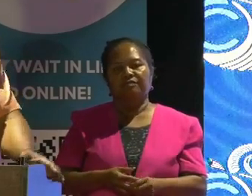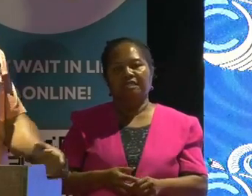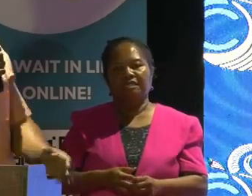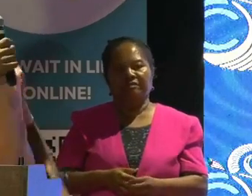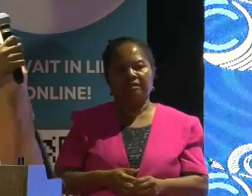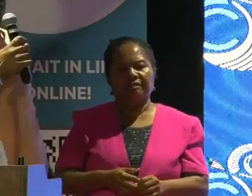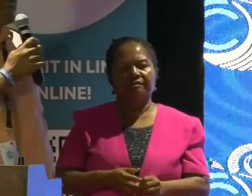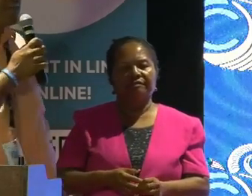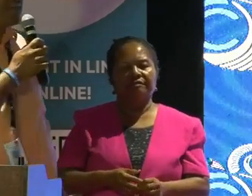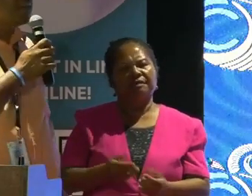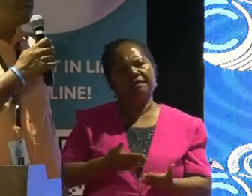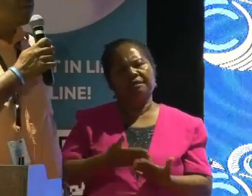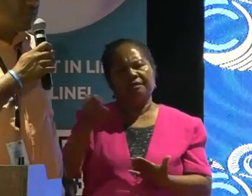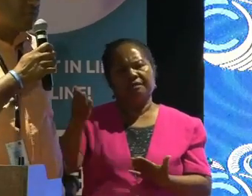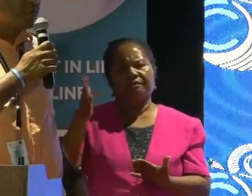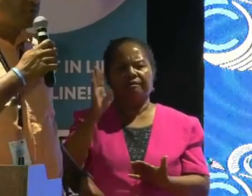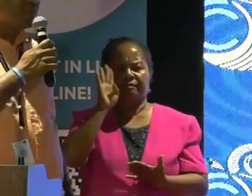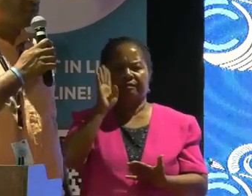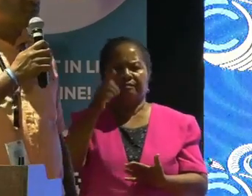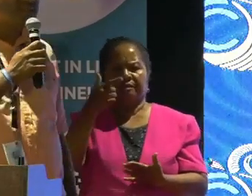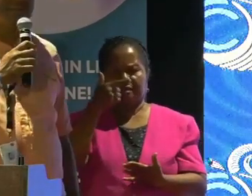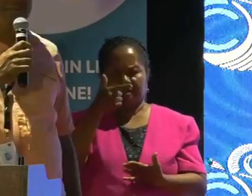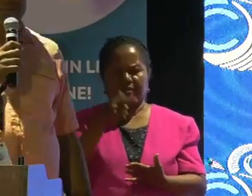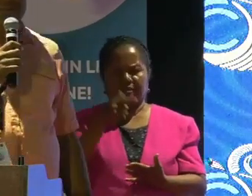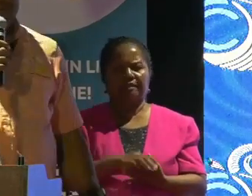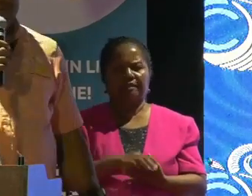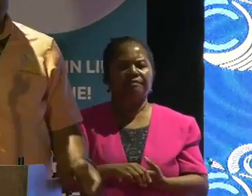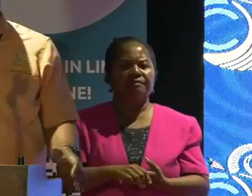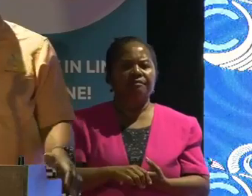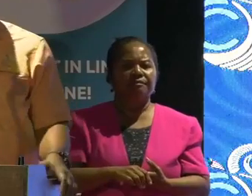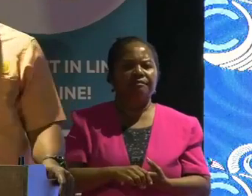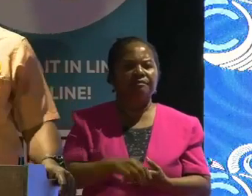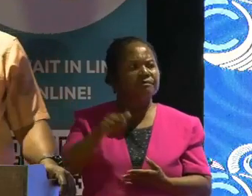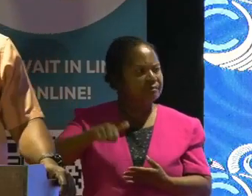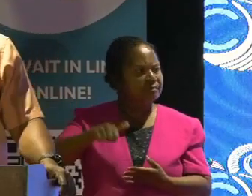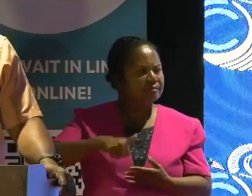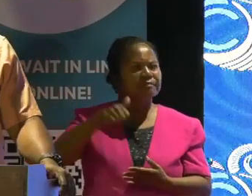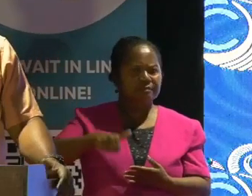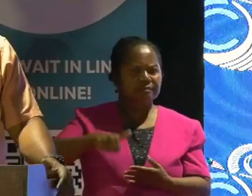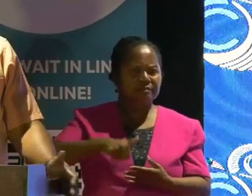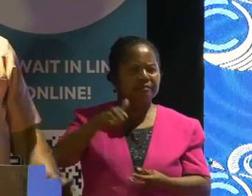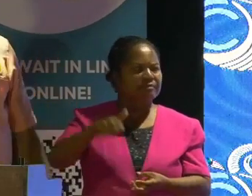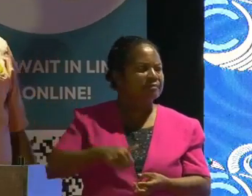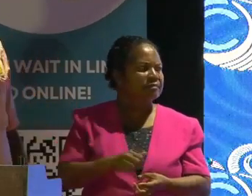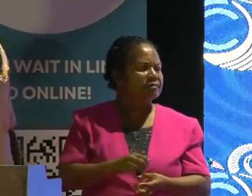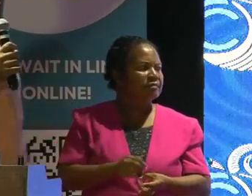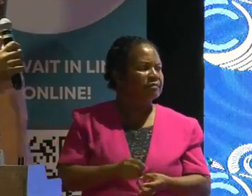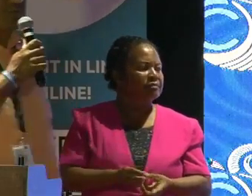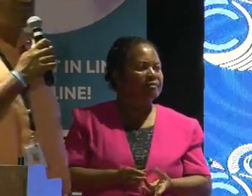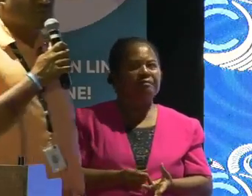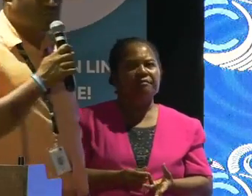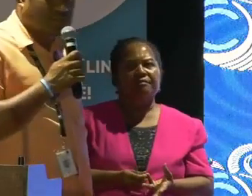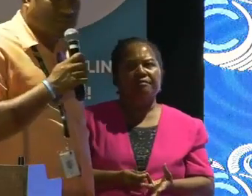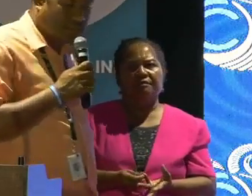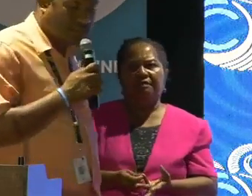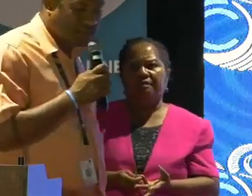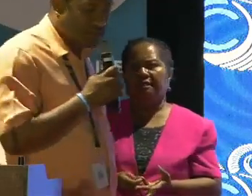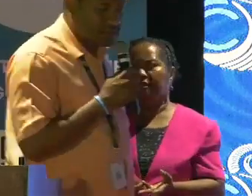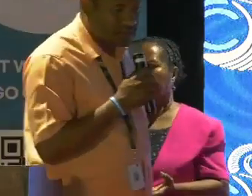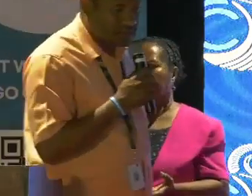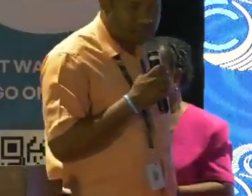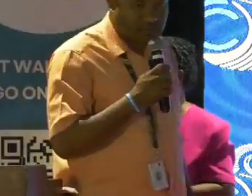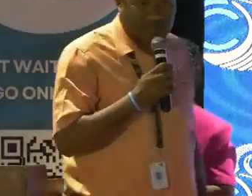Yeah, submit before the 7th of the following month. Am I right? Okay, I'll close up with a short